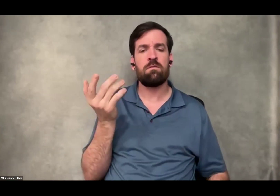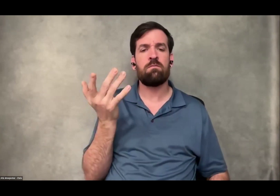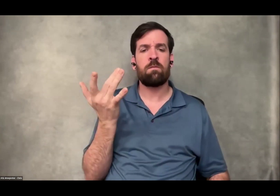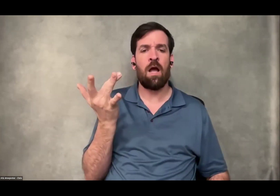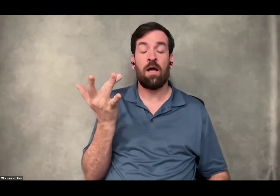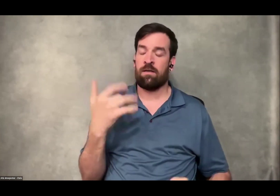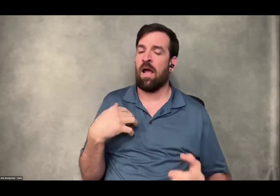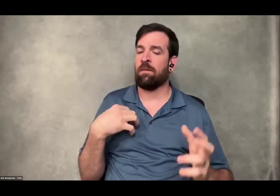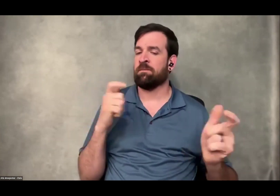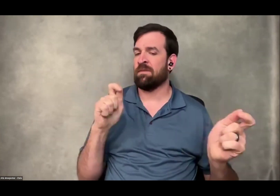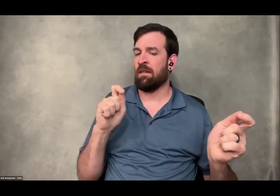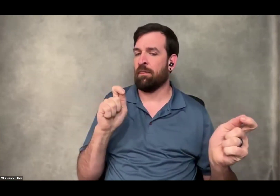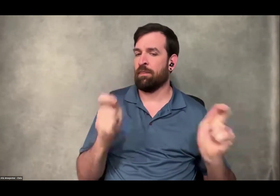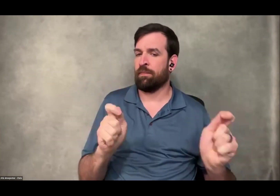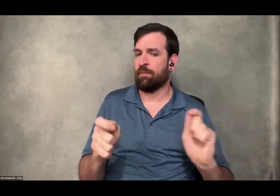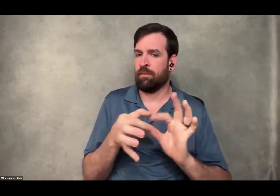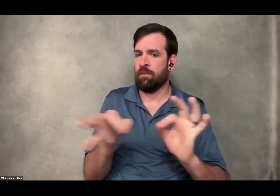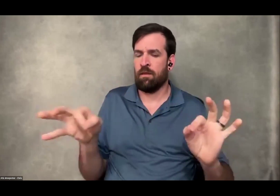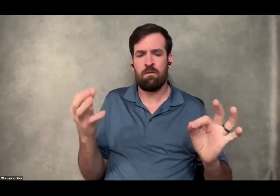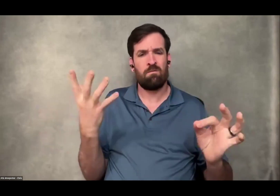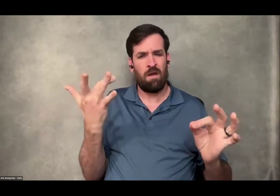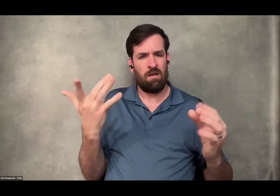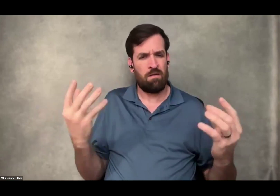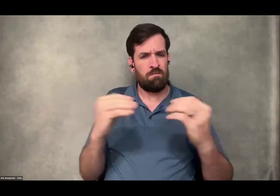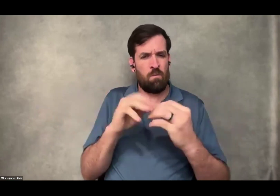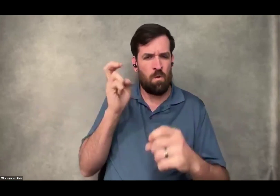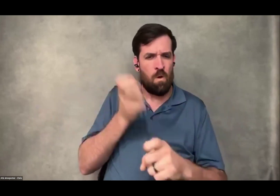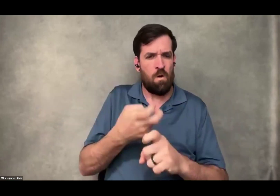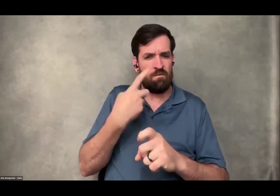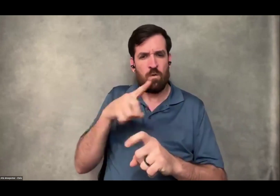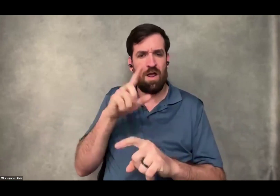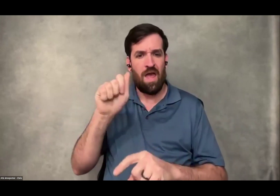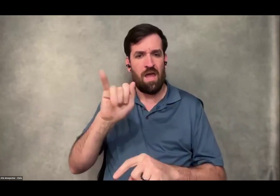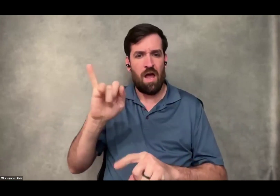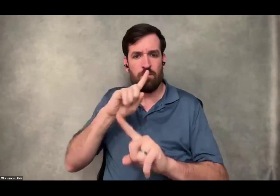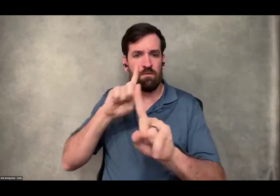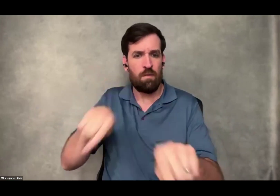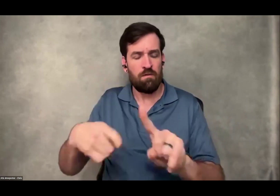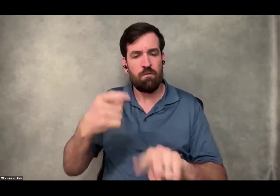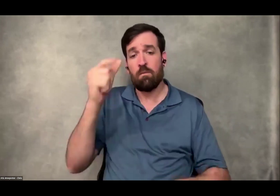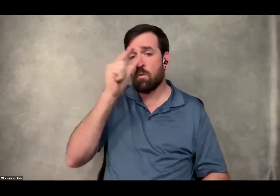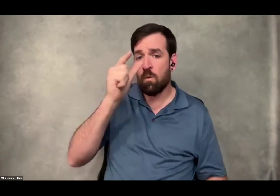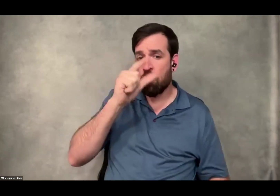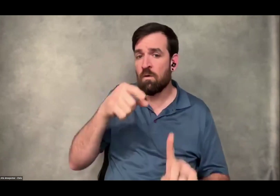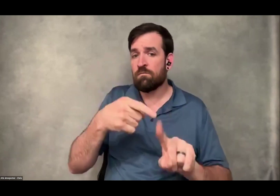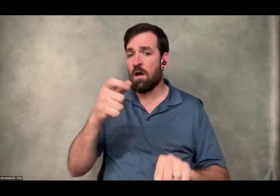I'm paraphrasing here, why is it that it's harder now to get good AI responses from Amazon and Google?